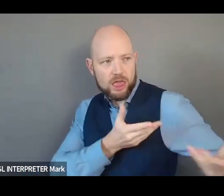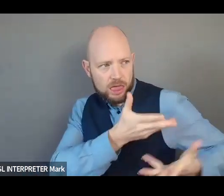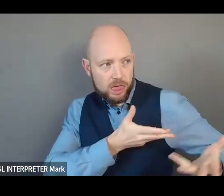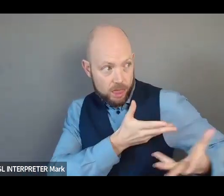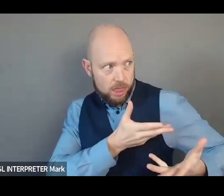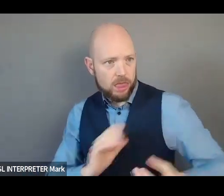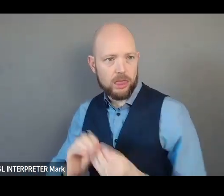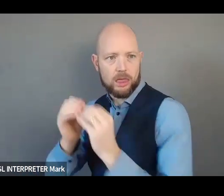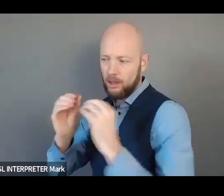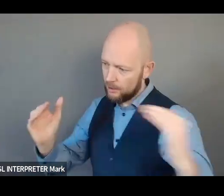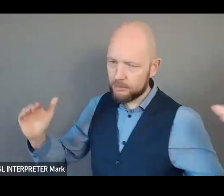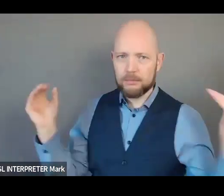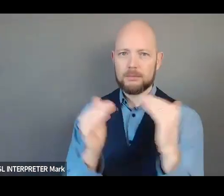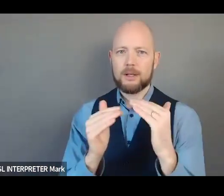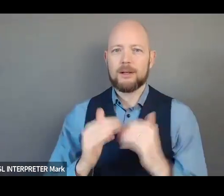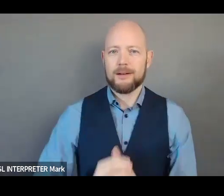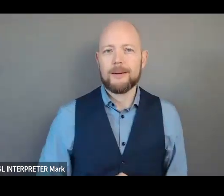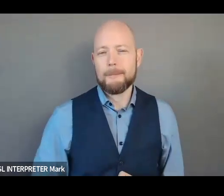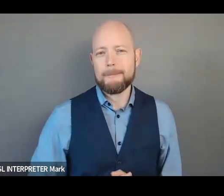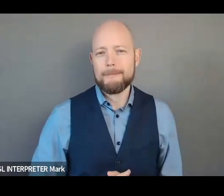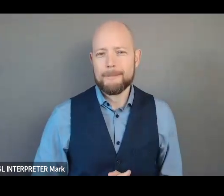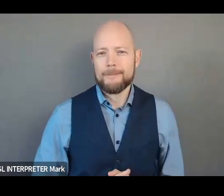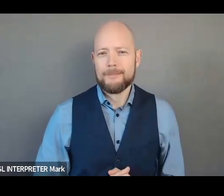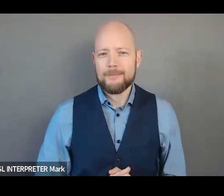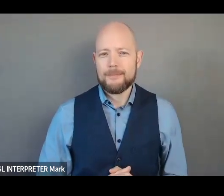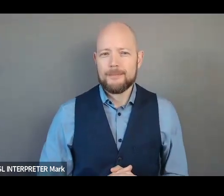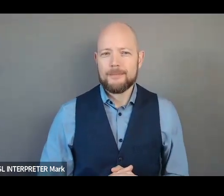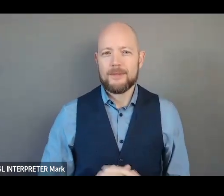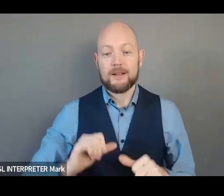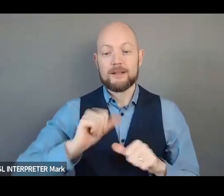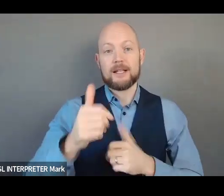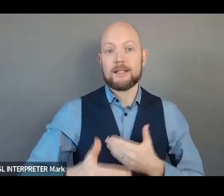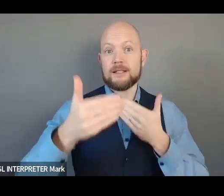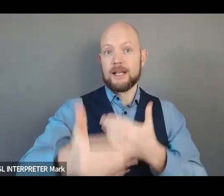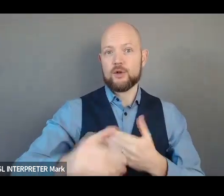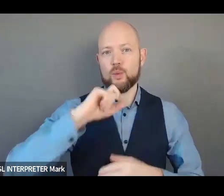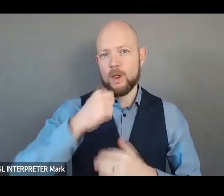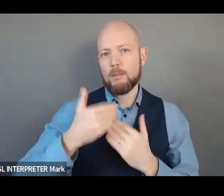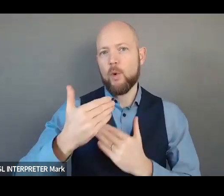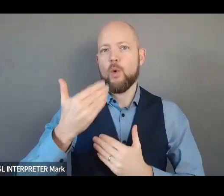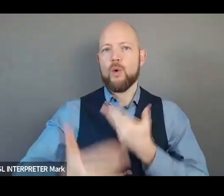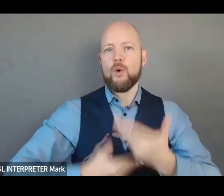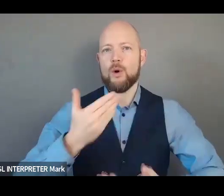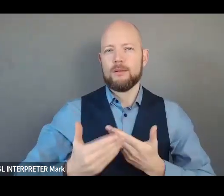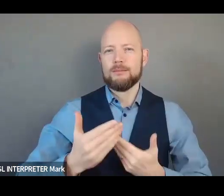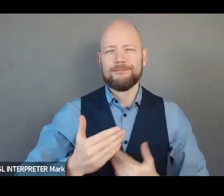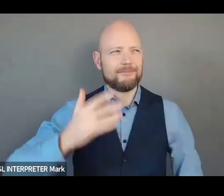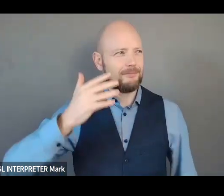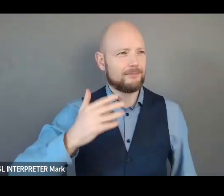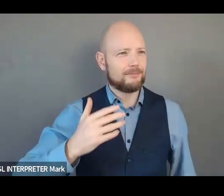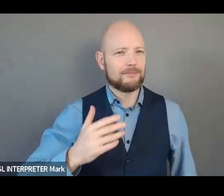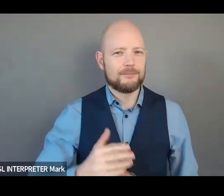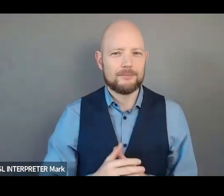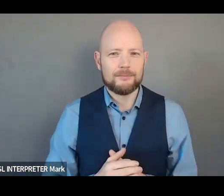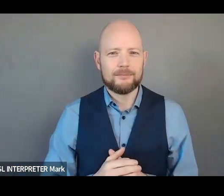it's Catherine who's done a lot of research in this area here in the next session. And it was something that Catherine said. I suspect it